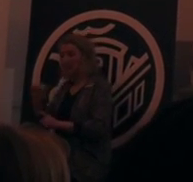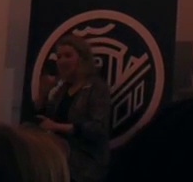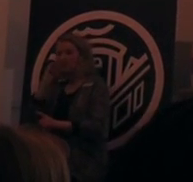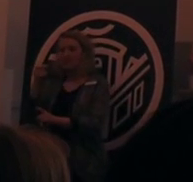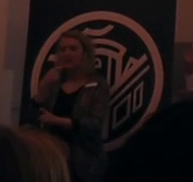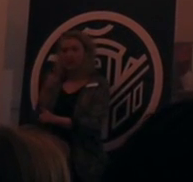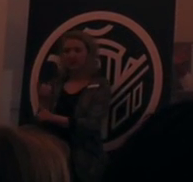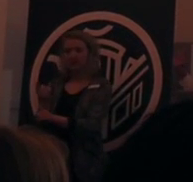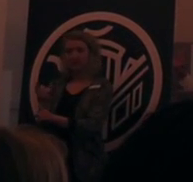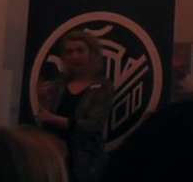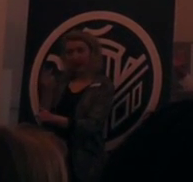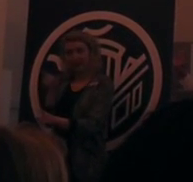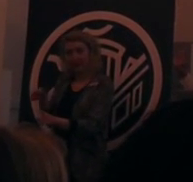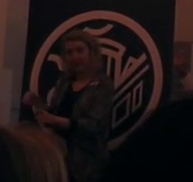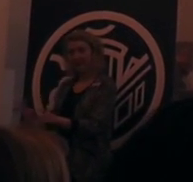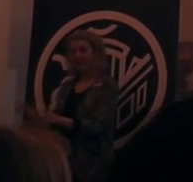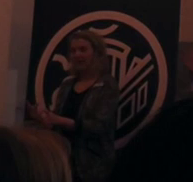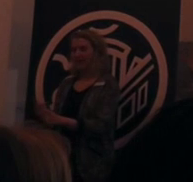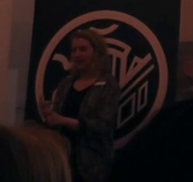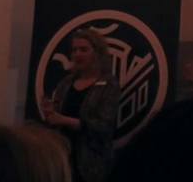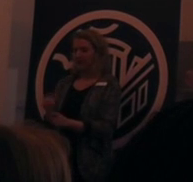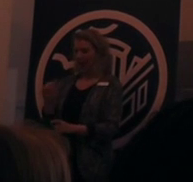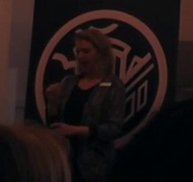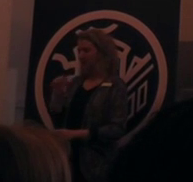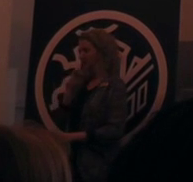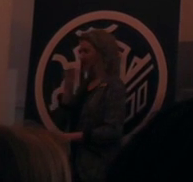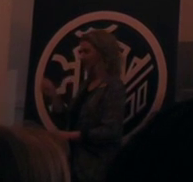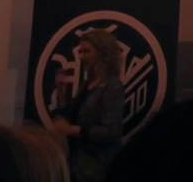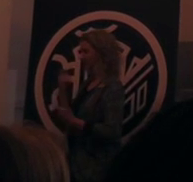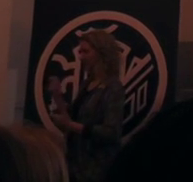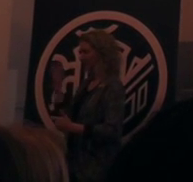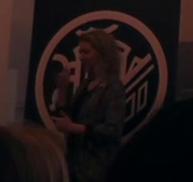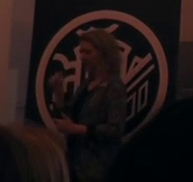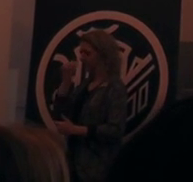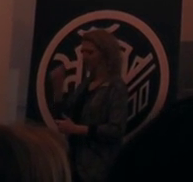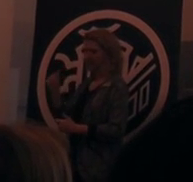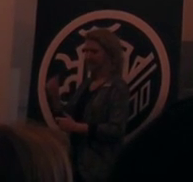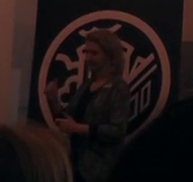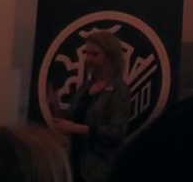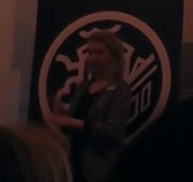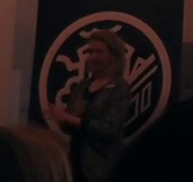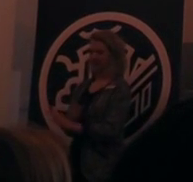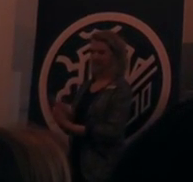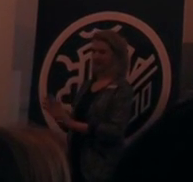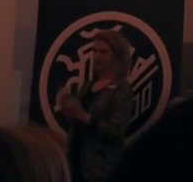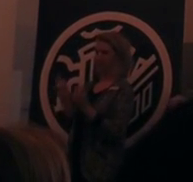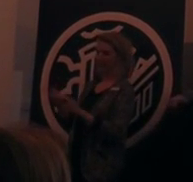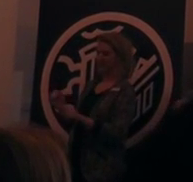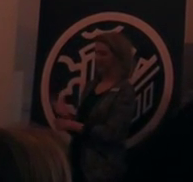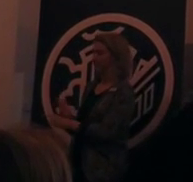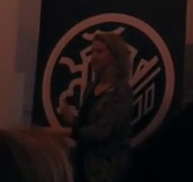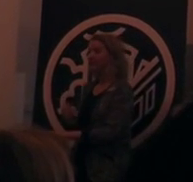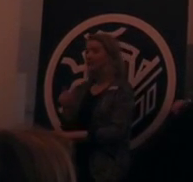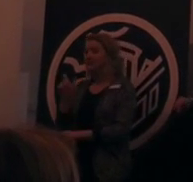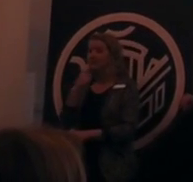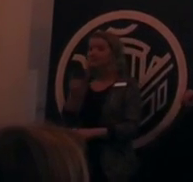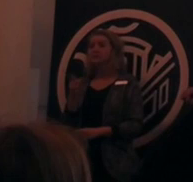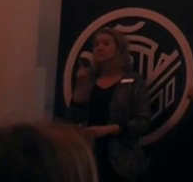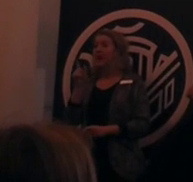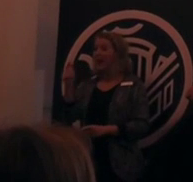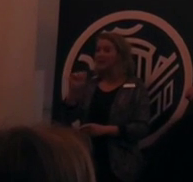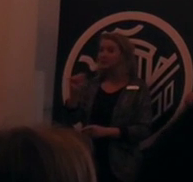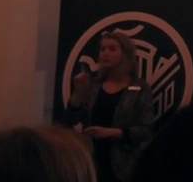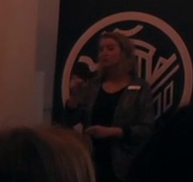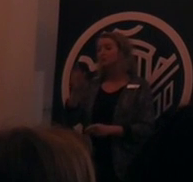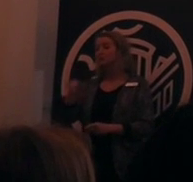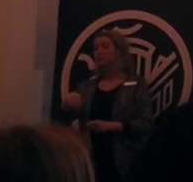And he called his boss, thinking the worst. And his boss said, Alex, you're a leader